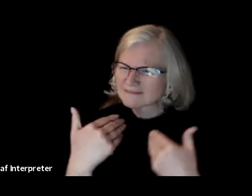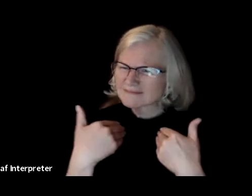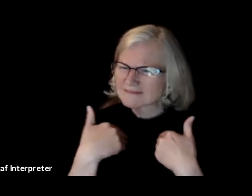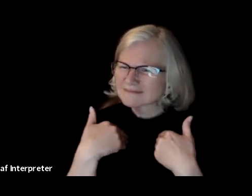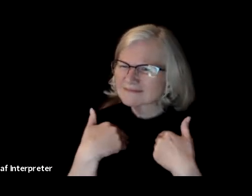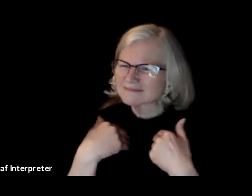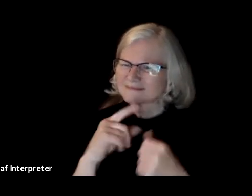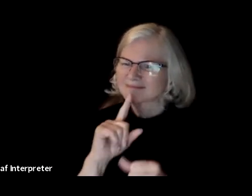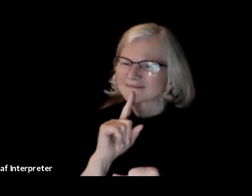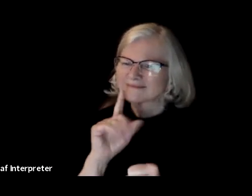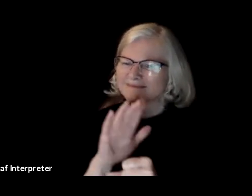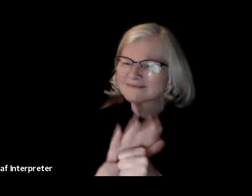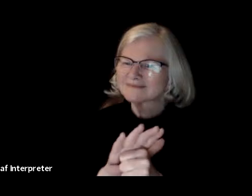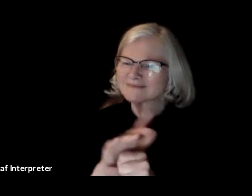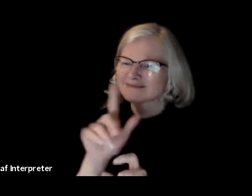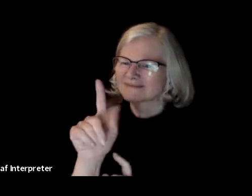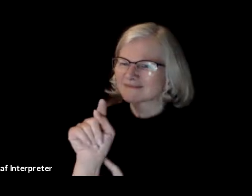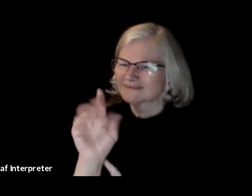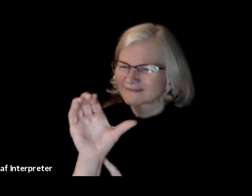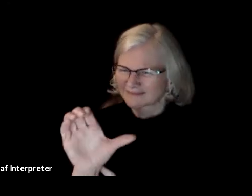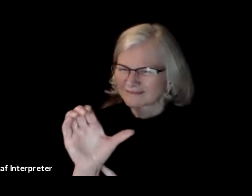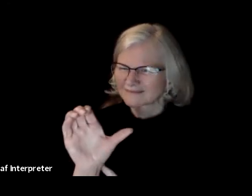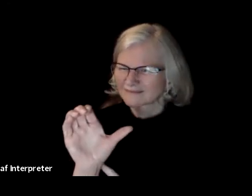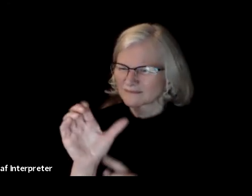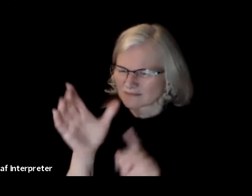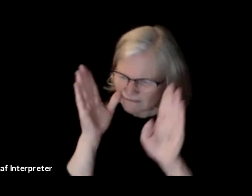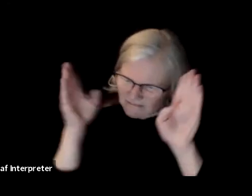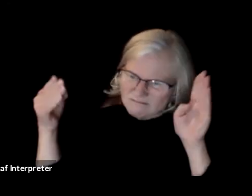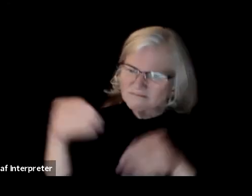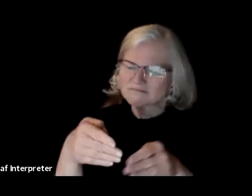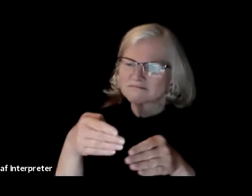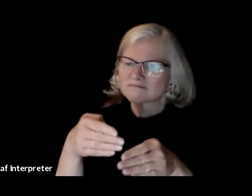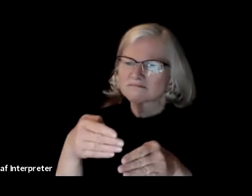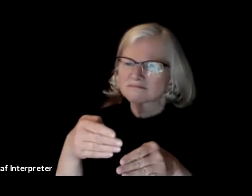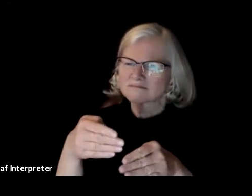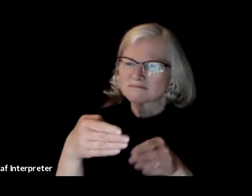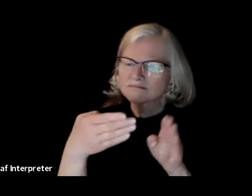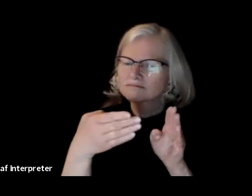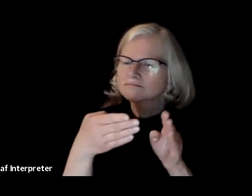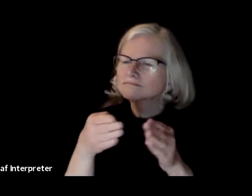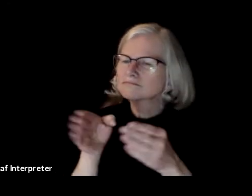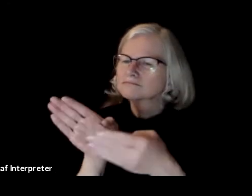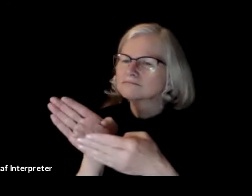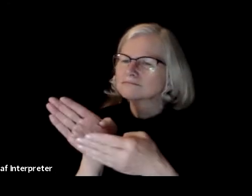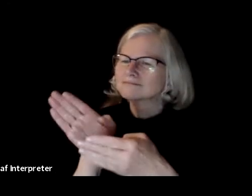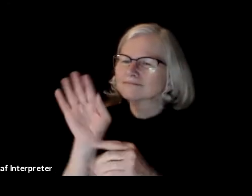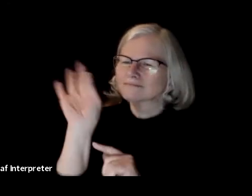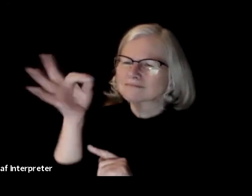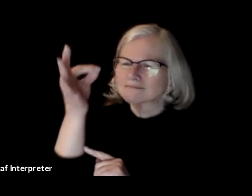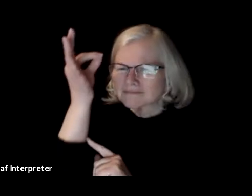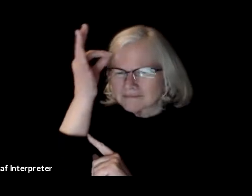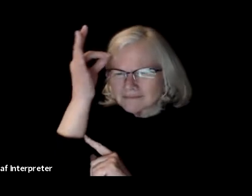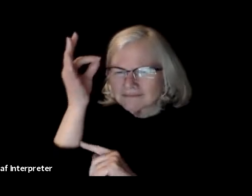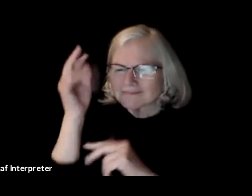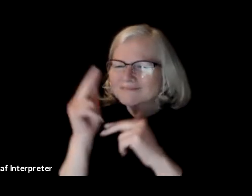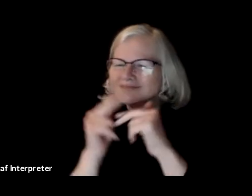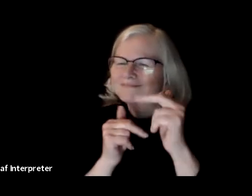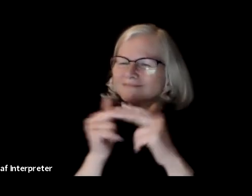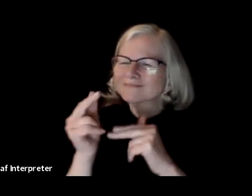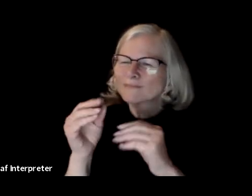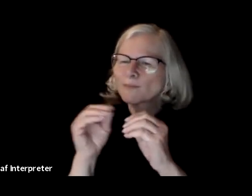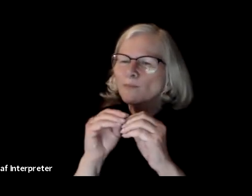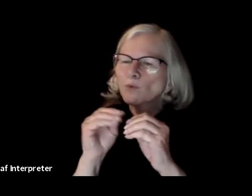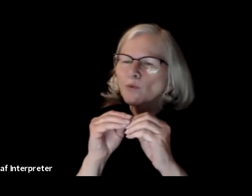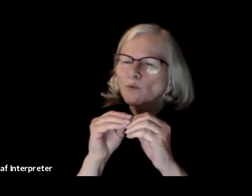focus kind of shifts, the federal government is building up this retail pharmacy program